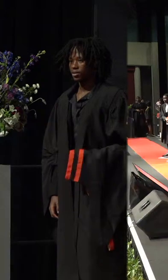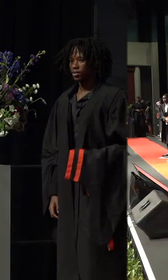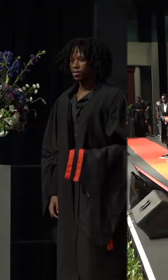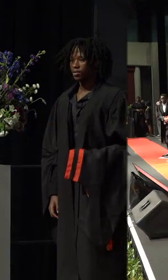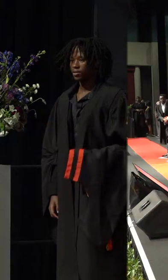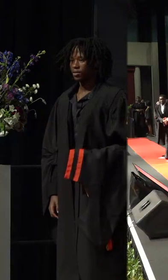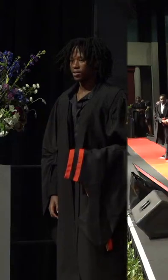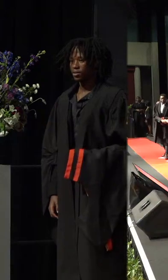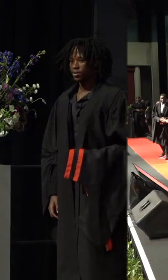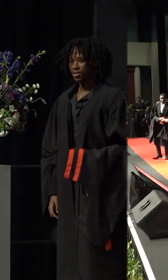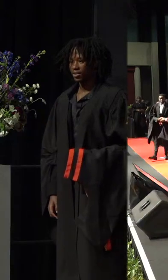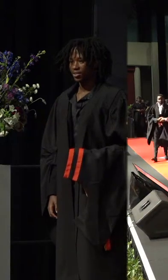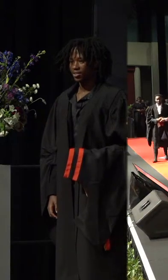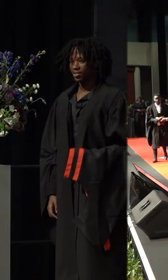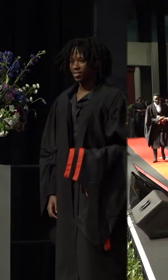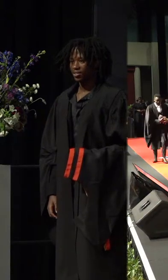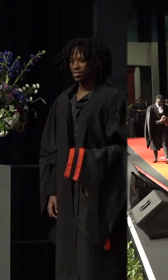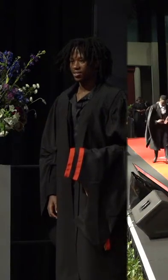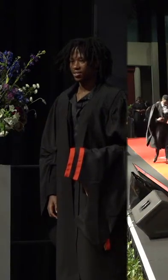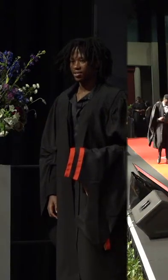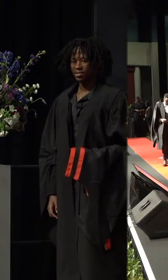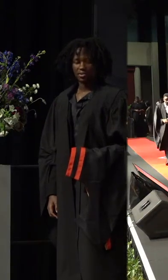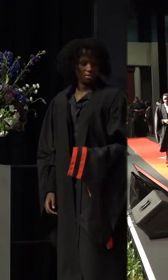Lwazi Mbongwana.